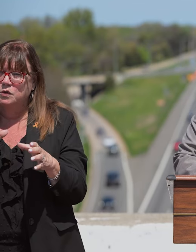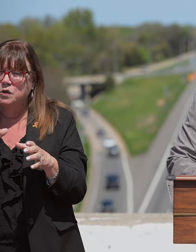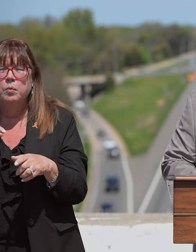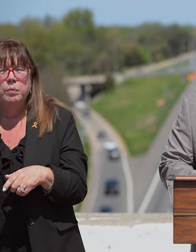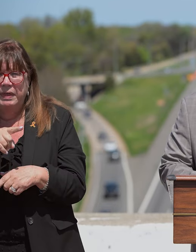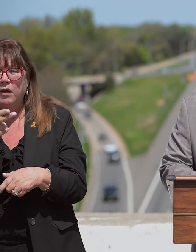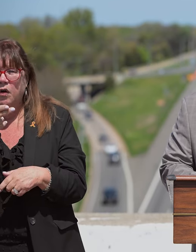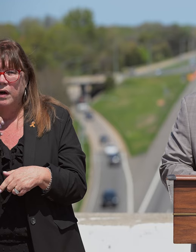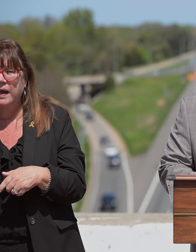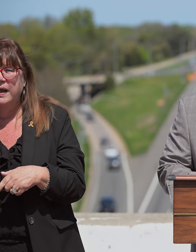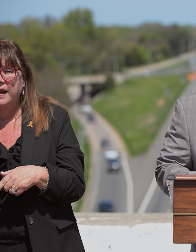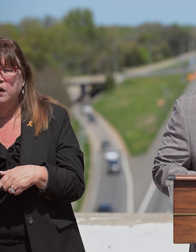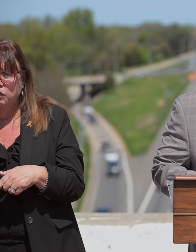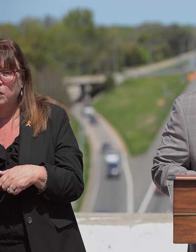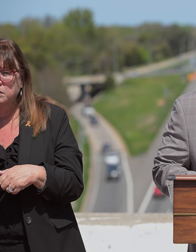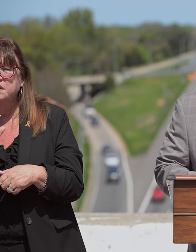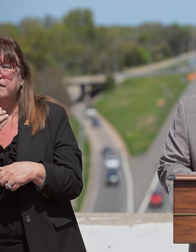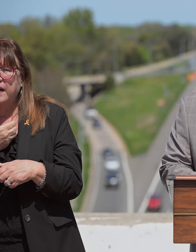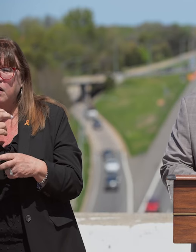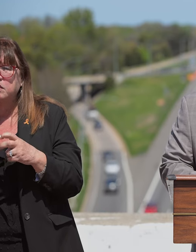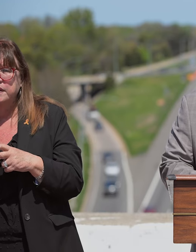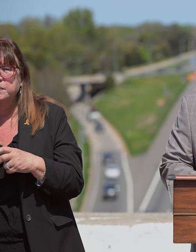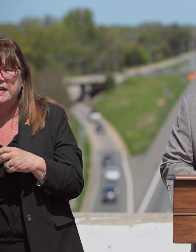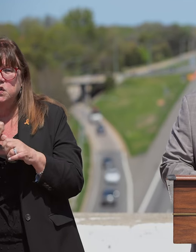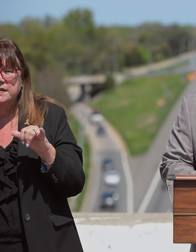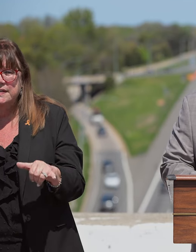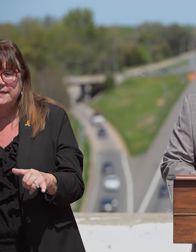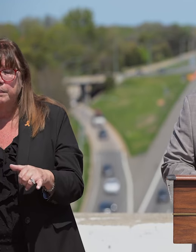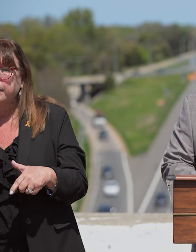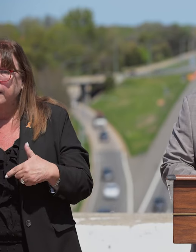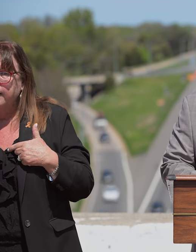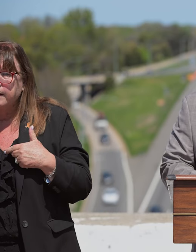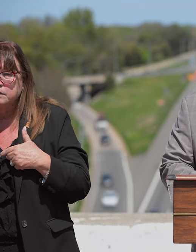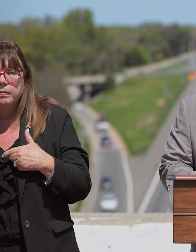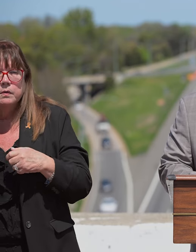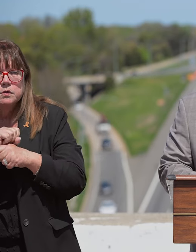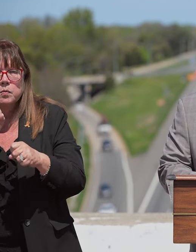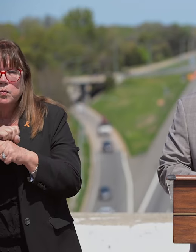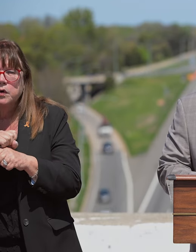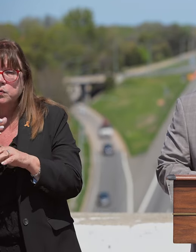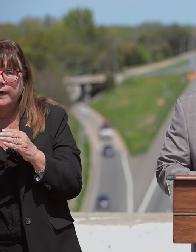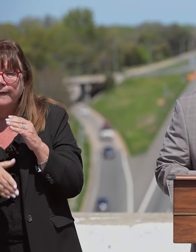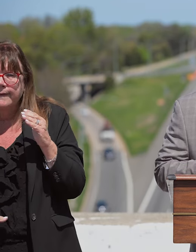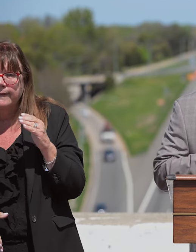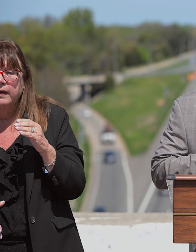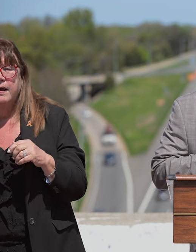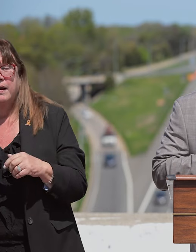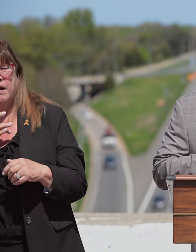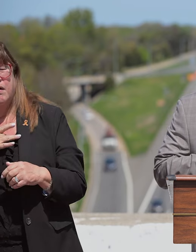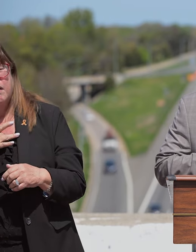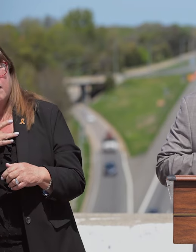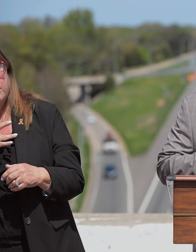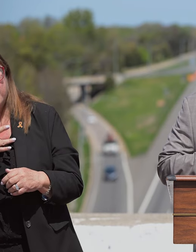unsung heroes of our transportation system. The lives of these workers were abruptly cut short, and our hearts go